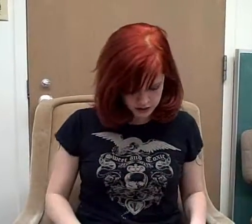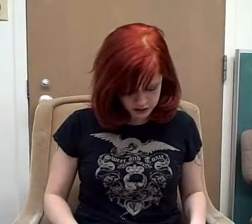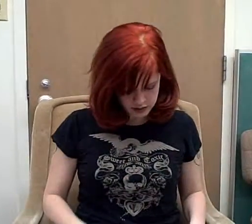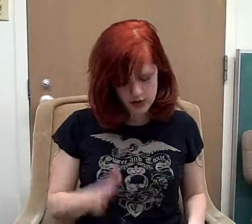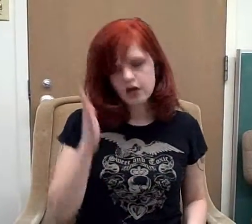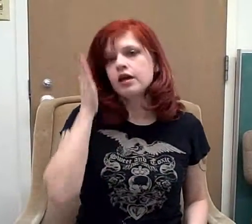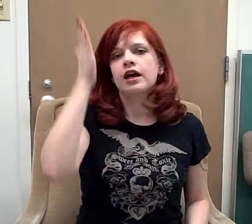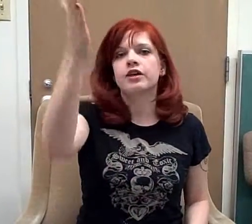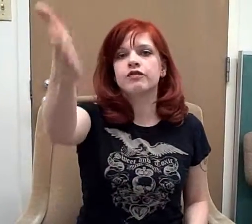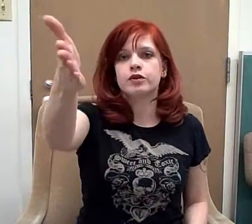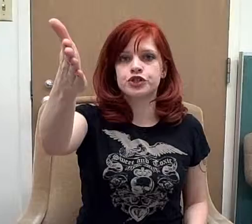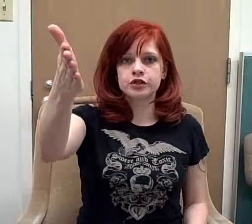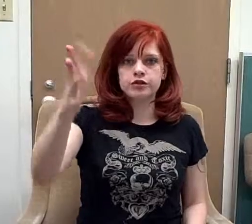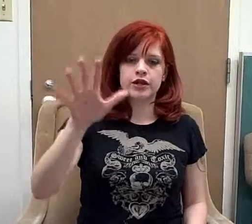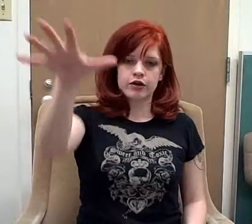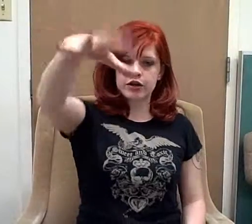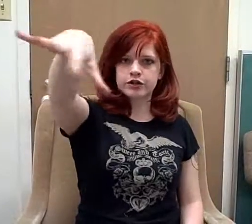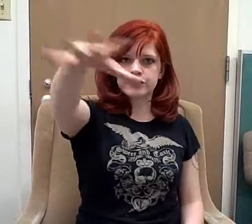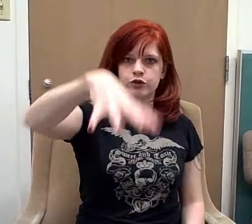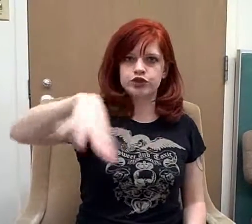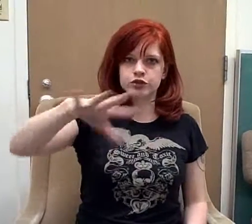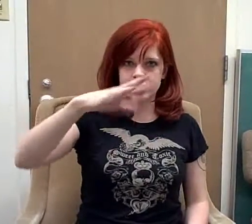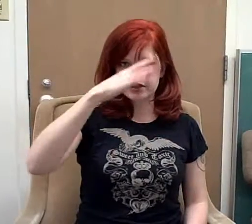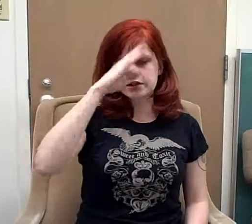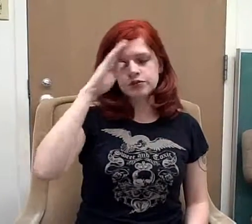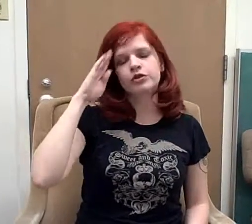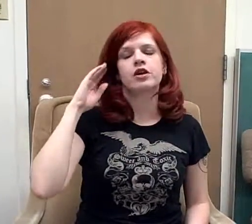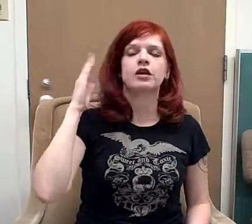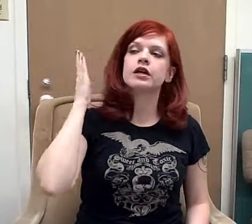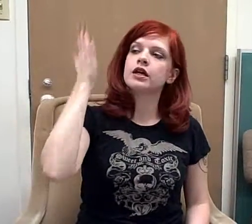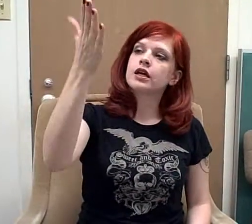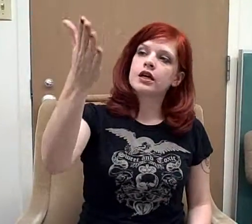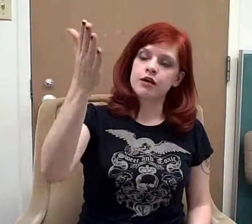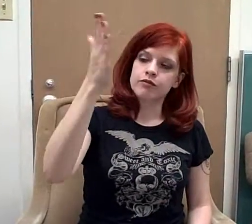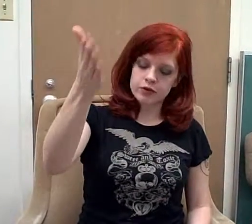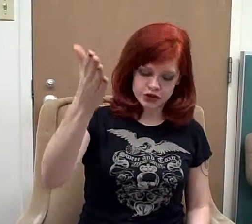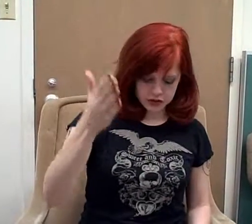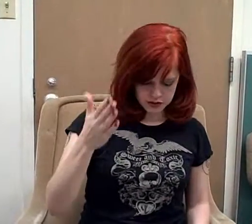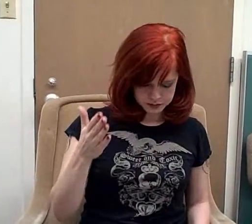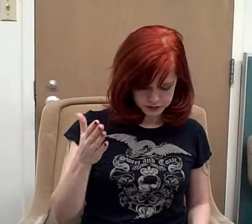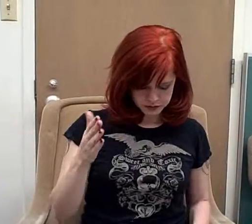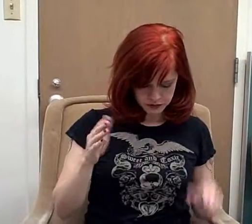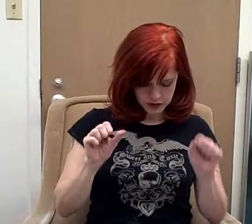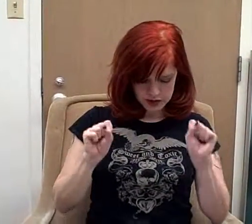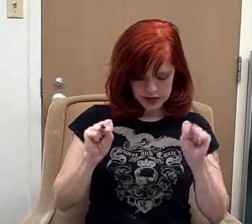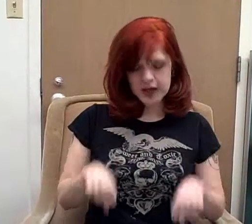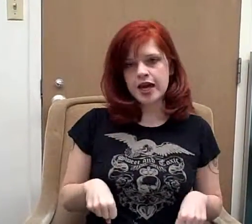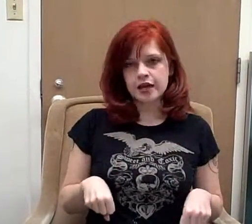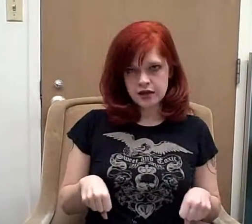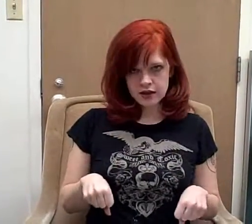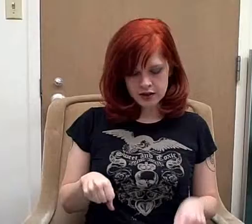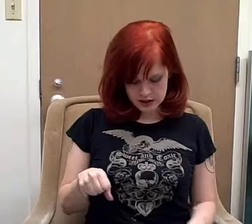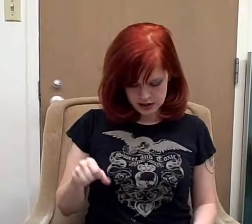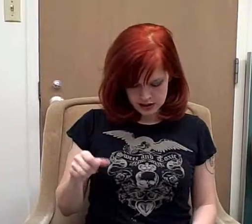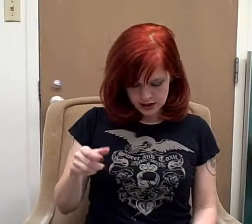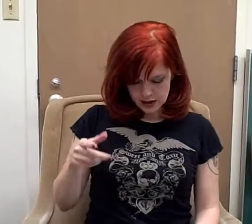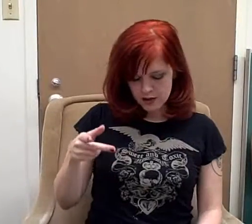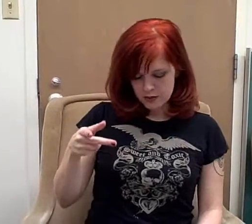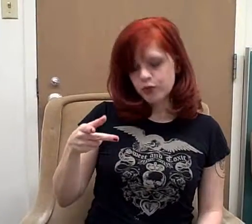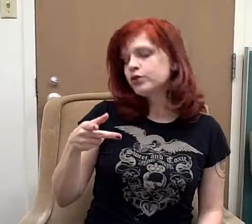afternoon. And future, out here is future tense when you're talking. Future. Can.